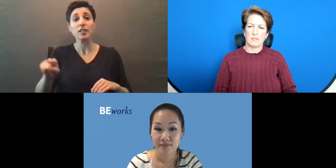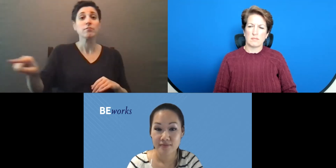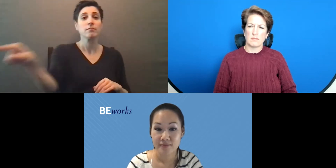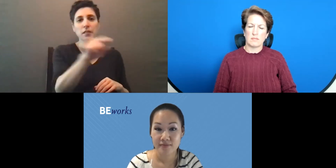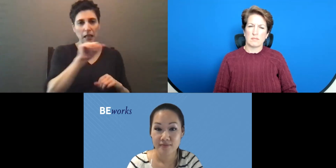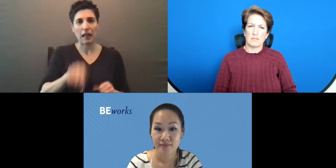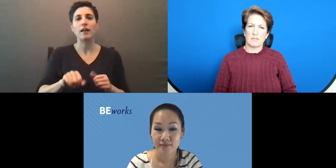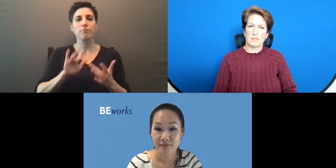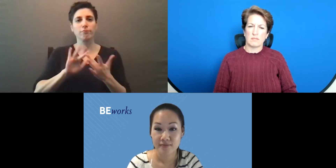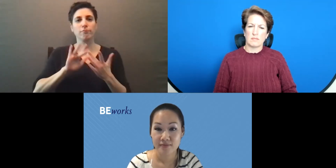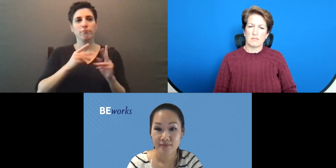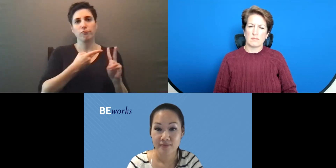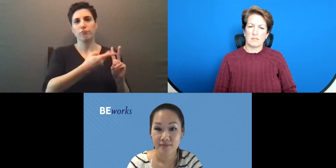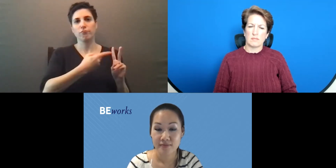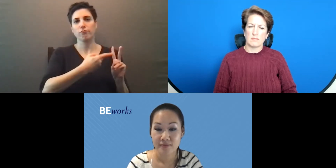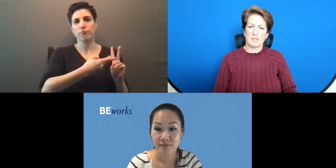feedback.